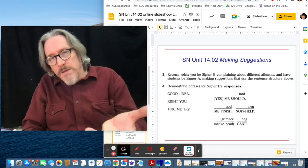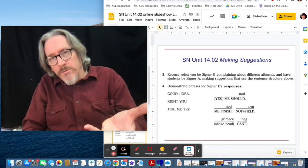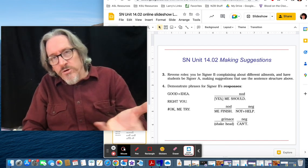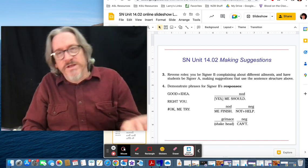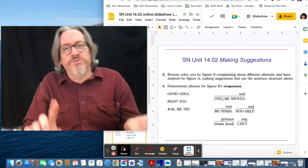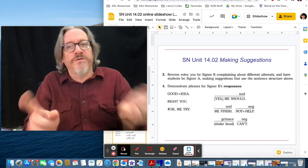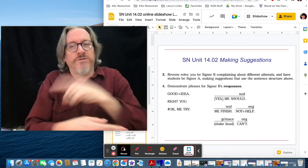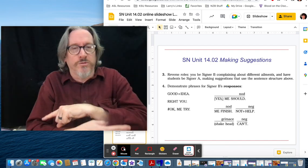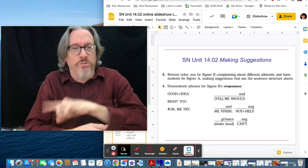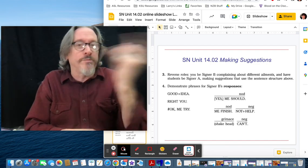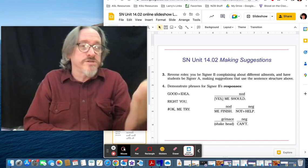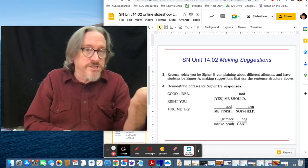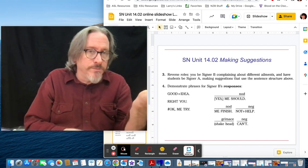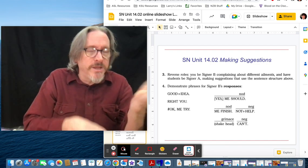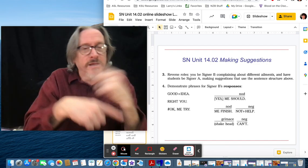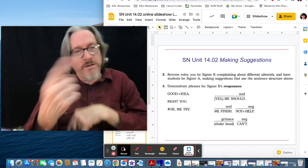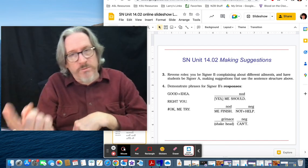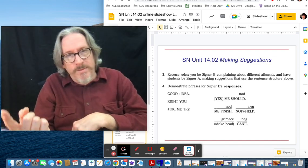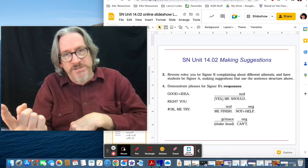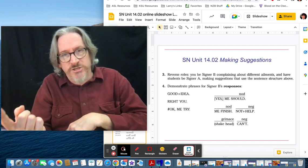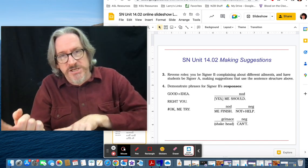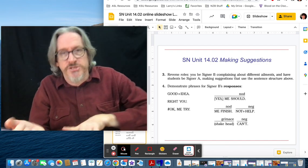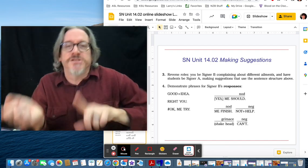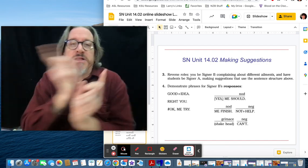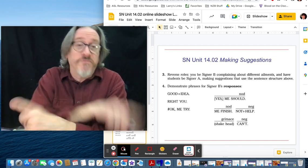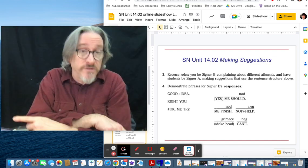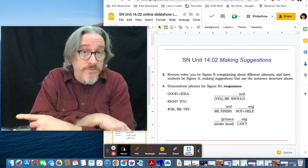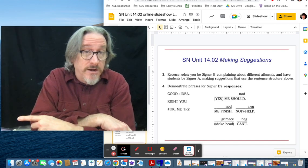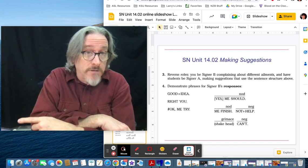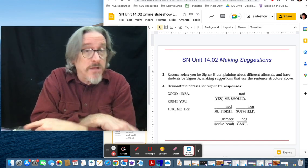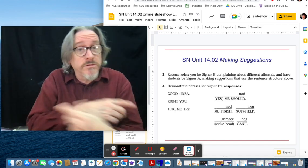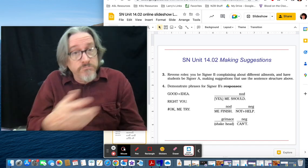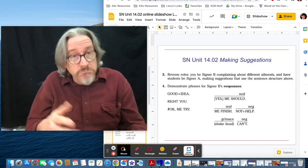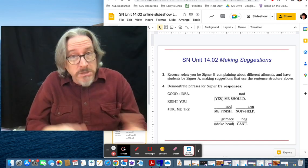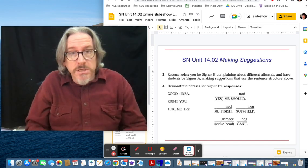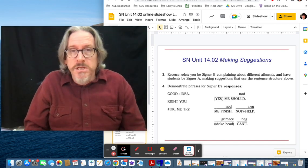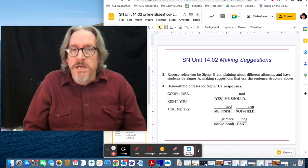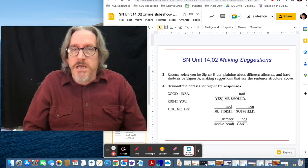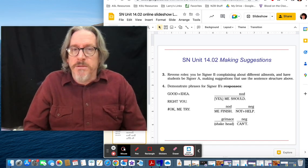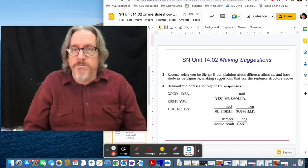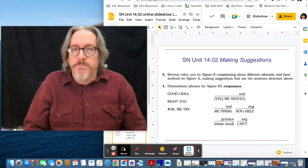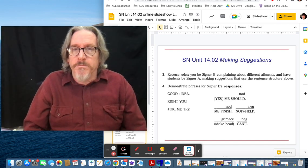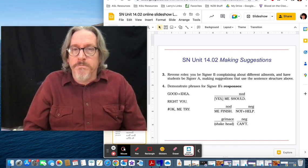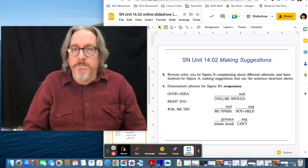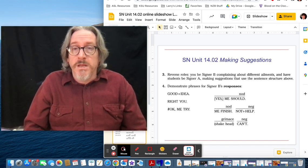A couple more things where if you're one person's complaining, the other one makes suggestions, and then flip that around.